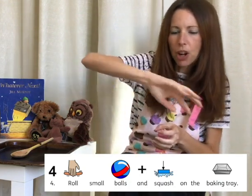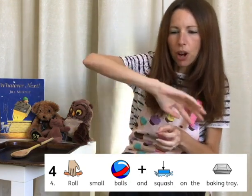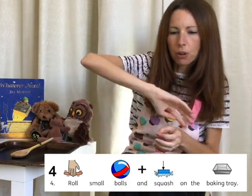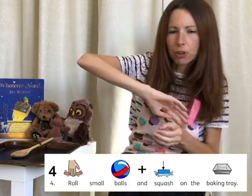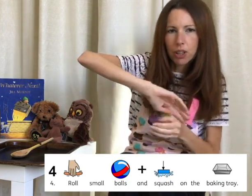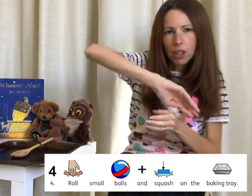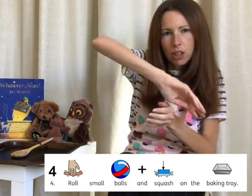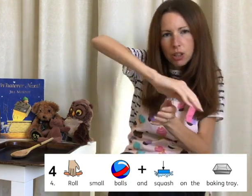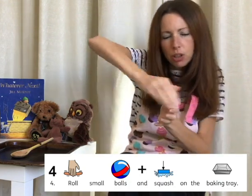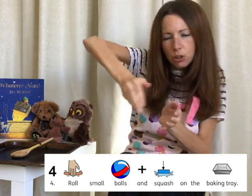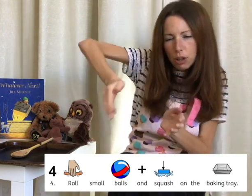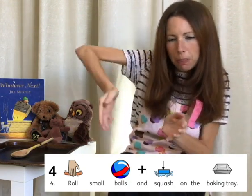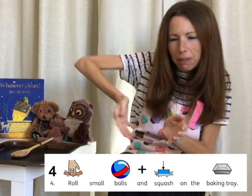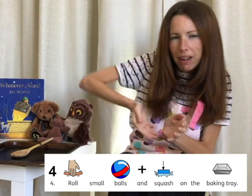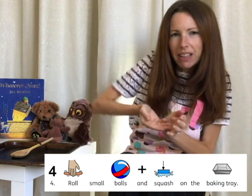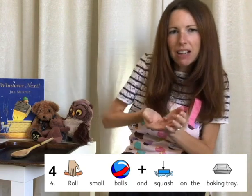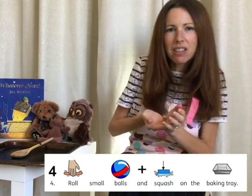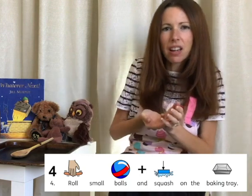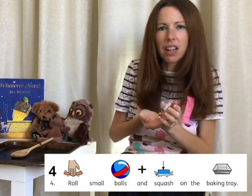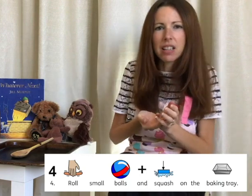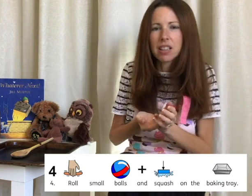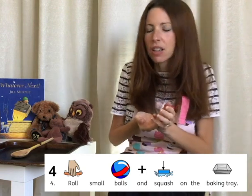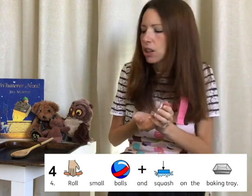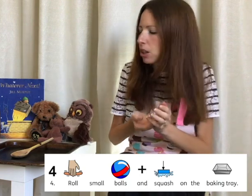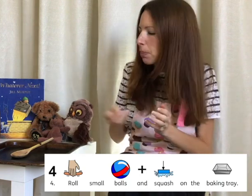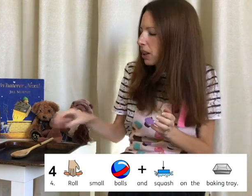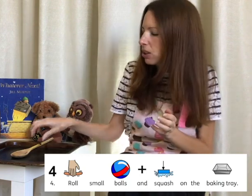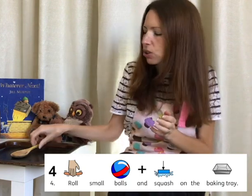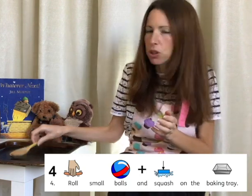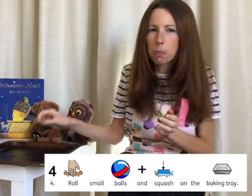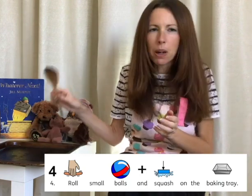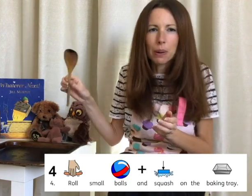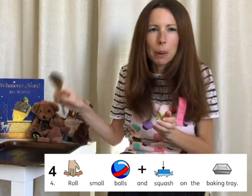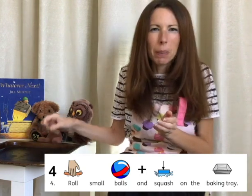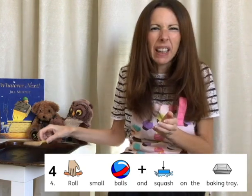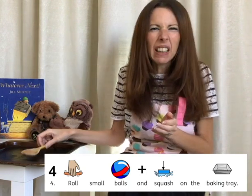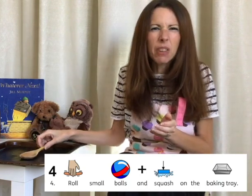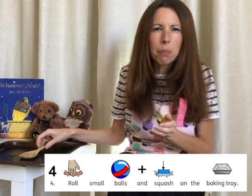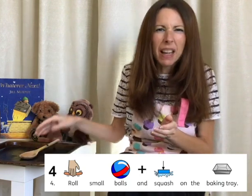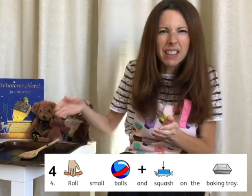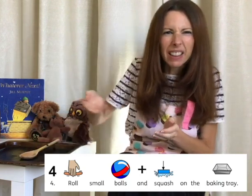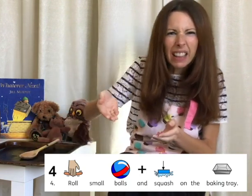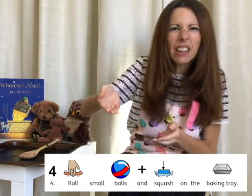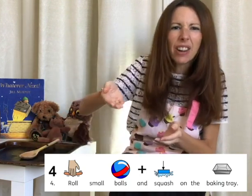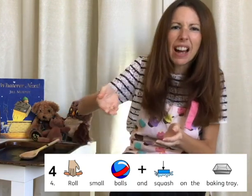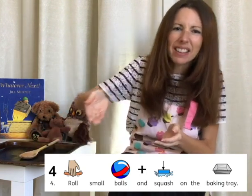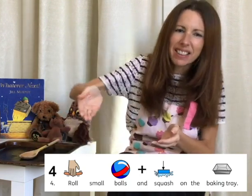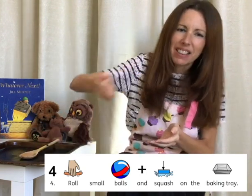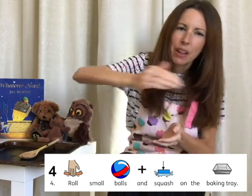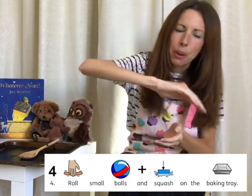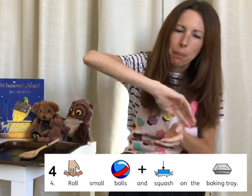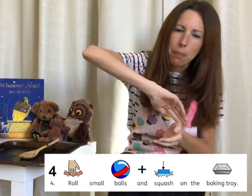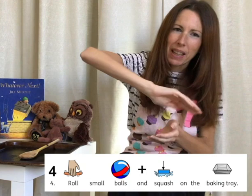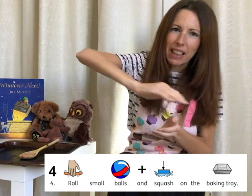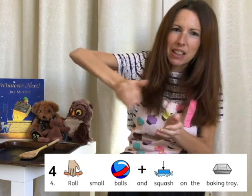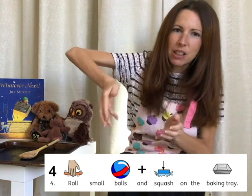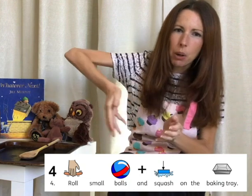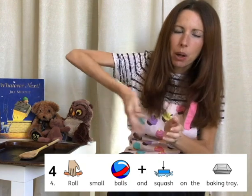dough. Scrape it around the outsides. You might use your spoon, but even better, get your hands. Make it into